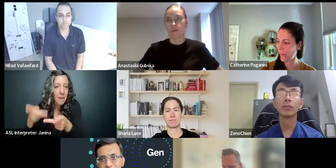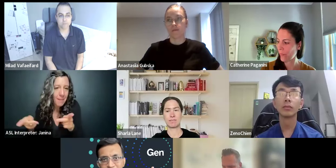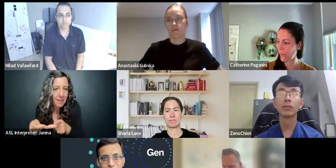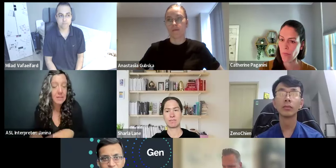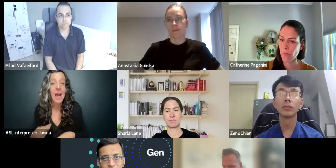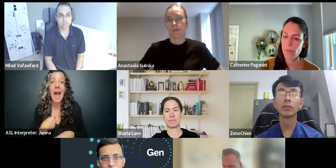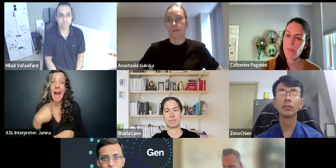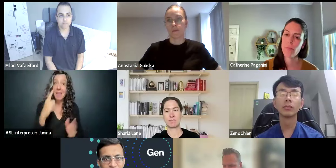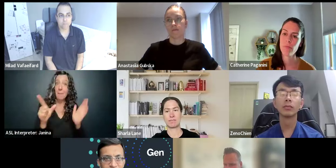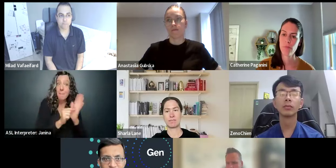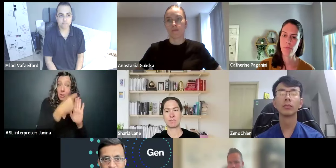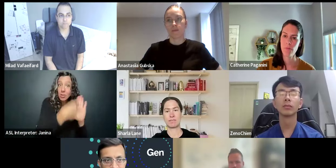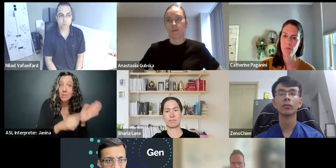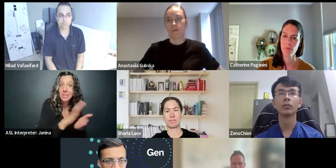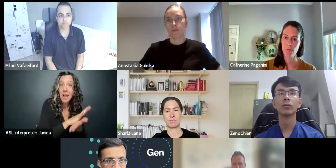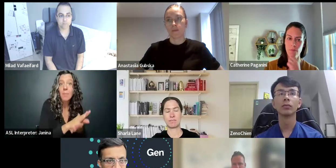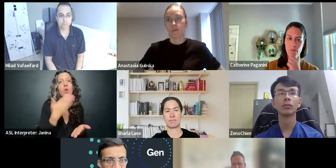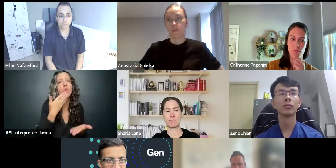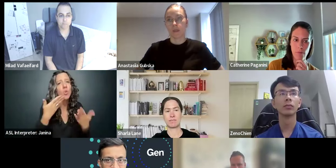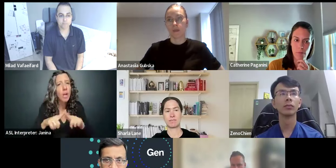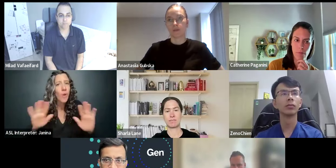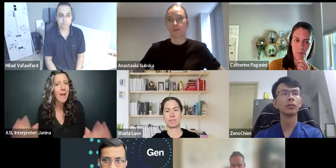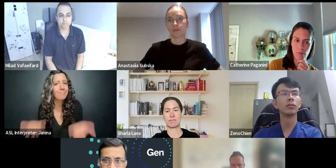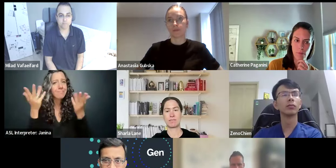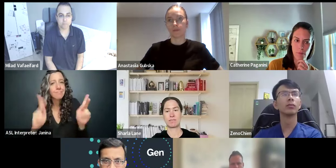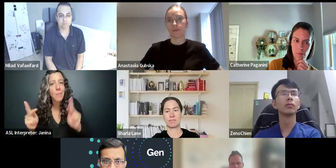is a much better way to raise awareness.